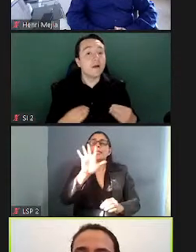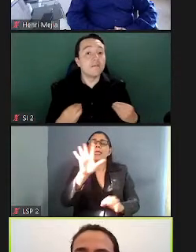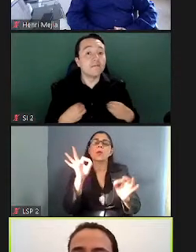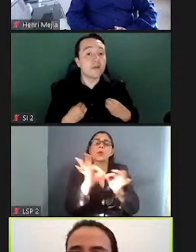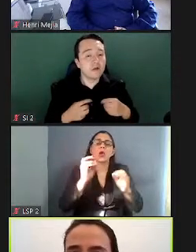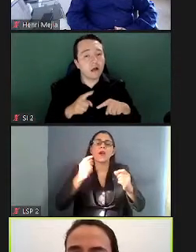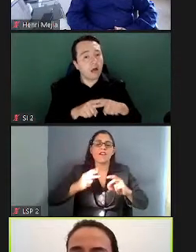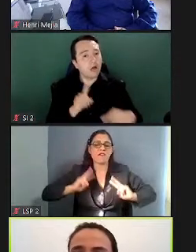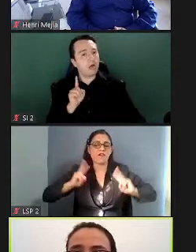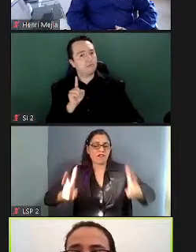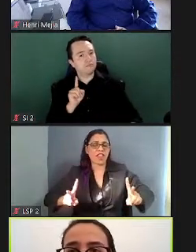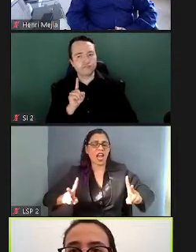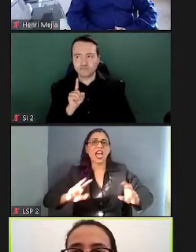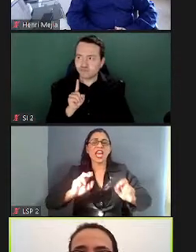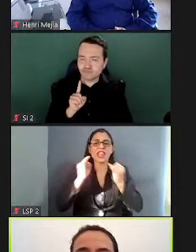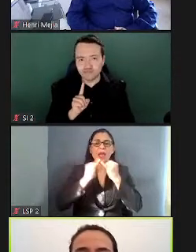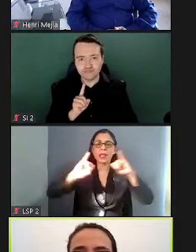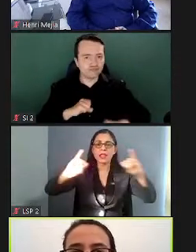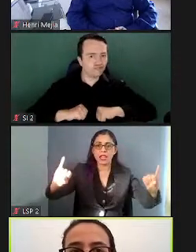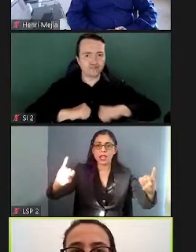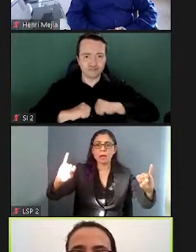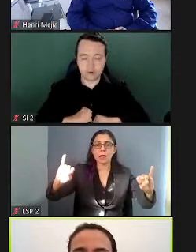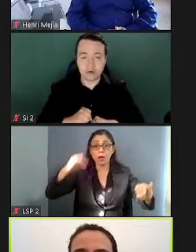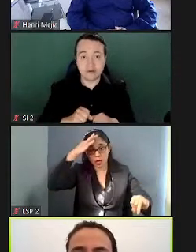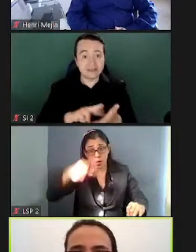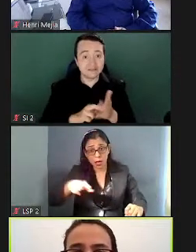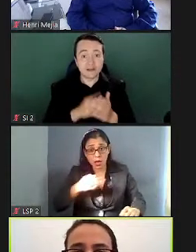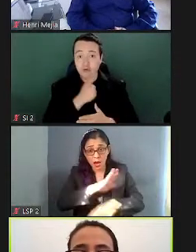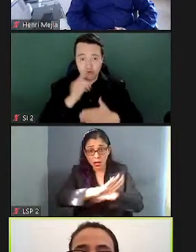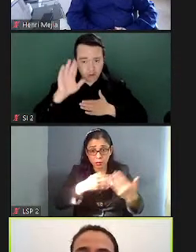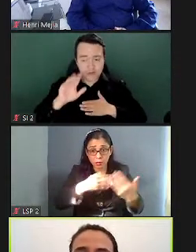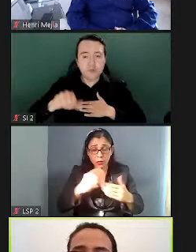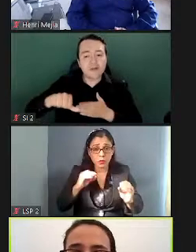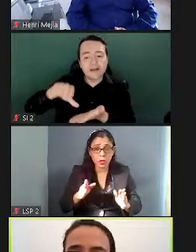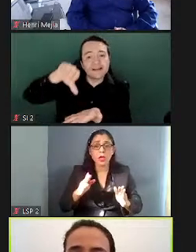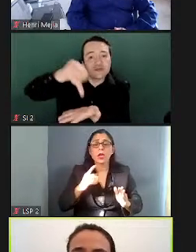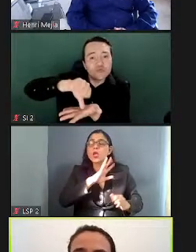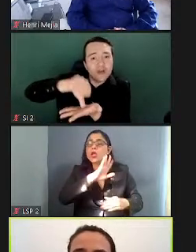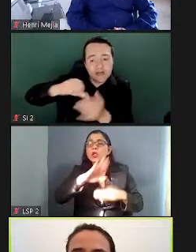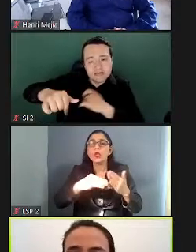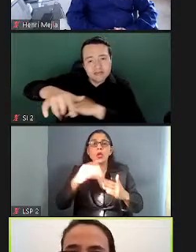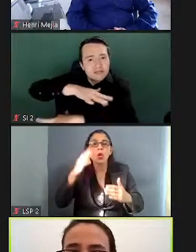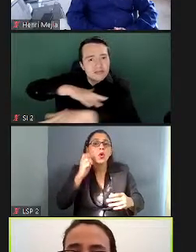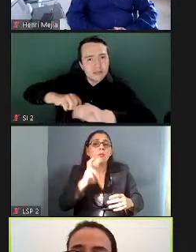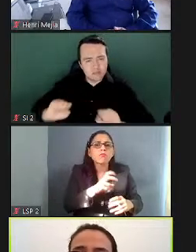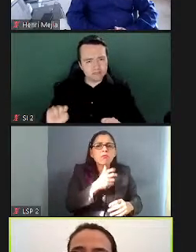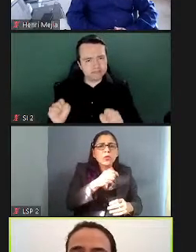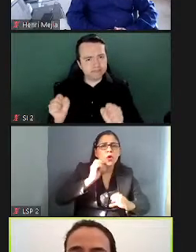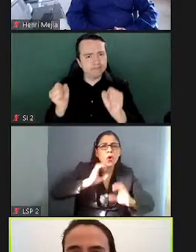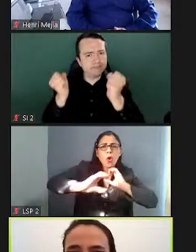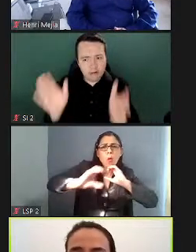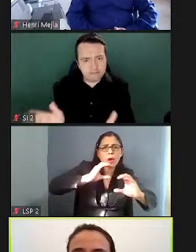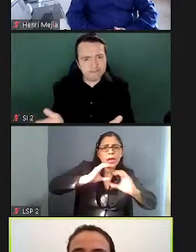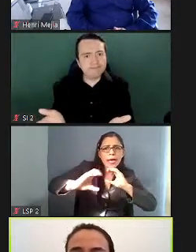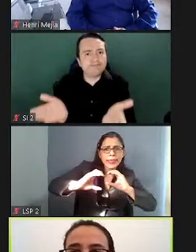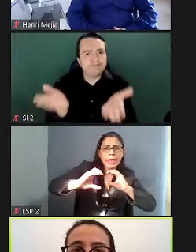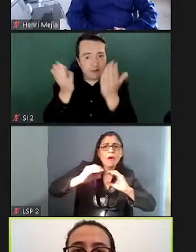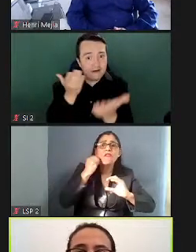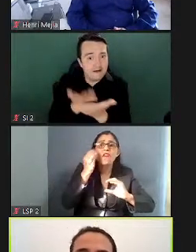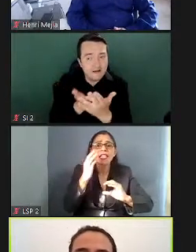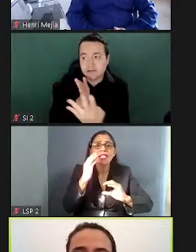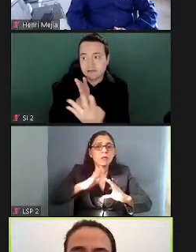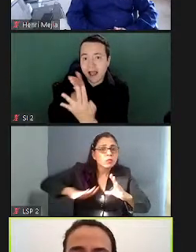independent life taking on a firm commitment for creating resilient cities and